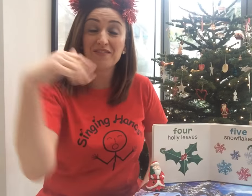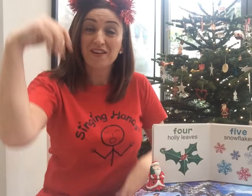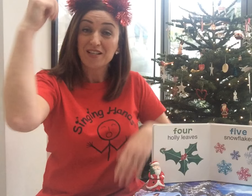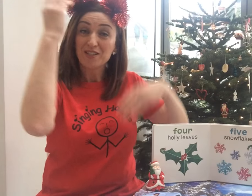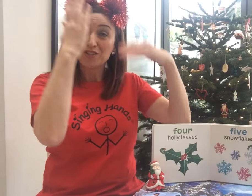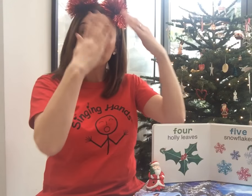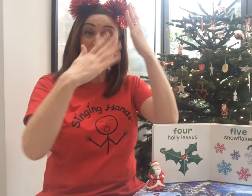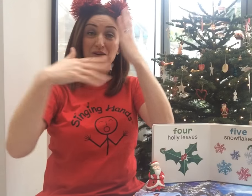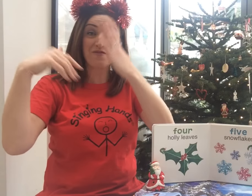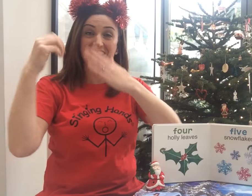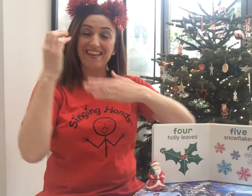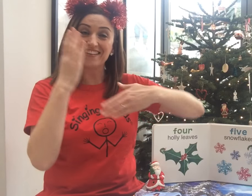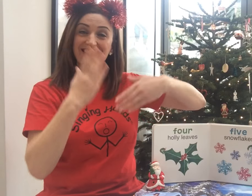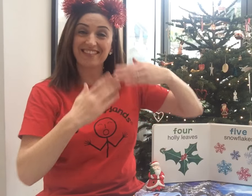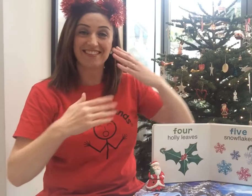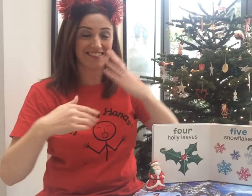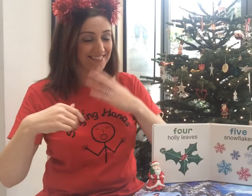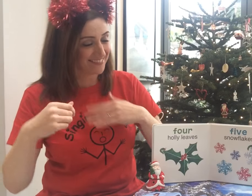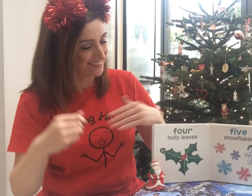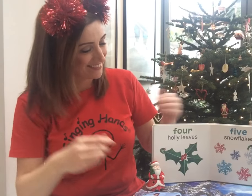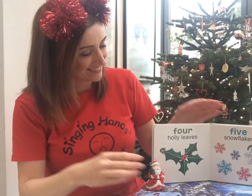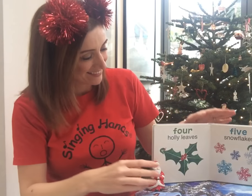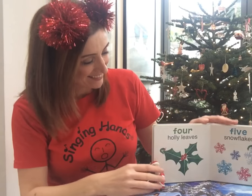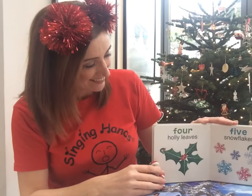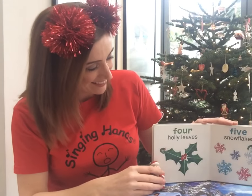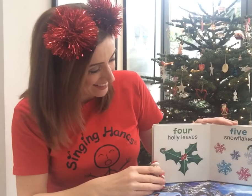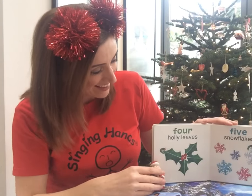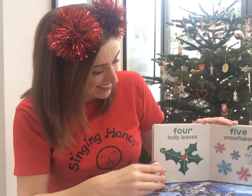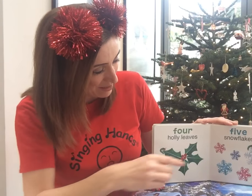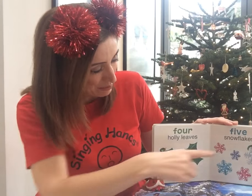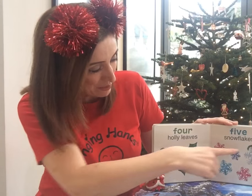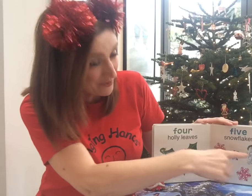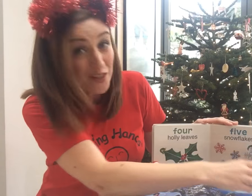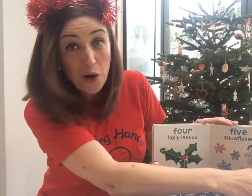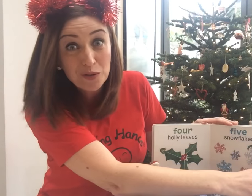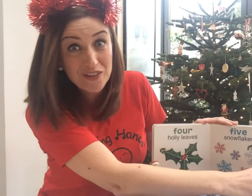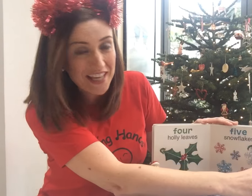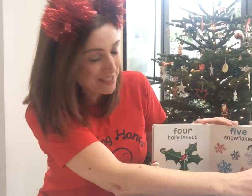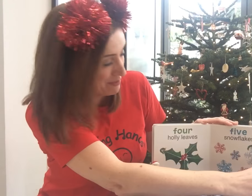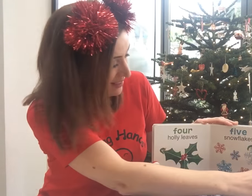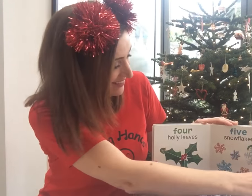snowflakes cold the caterpillar